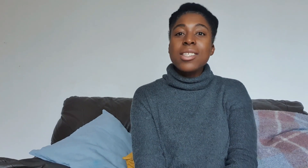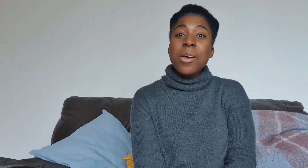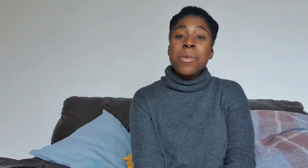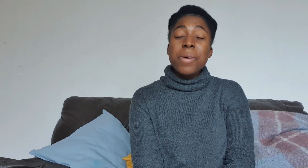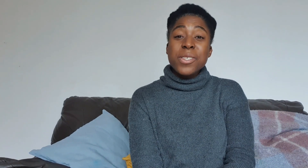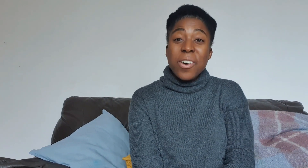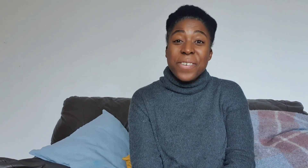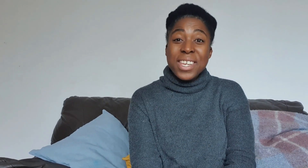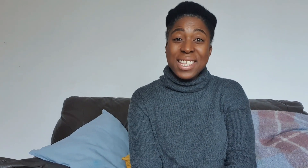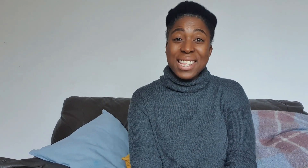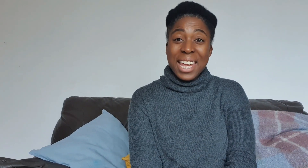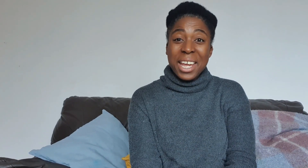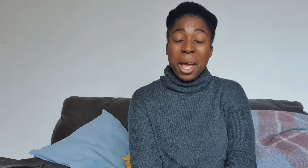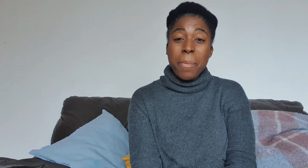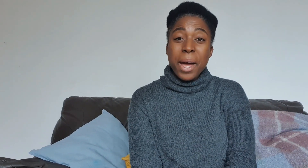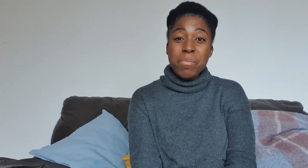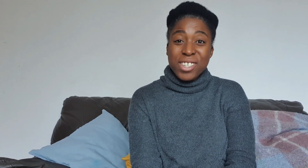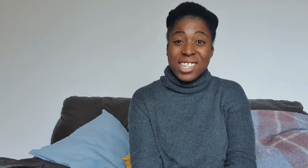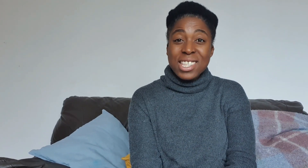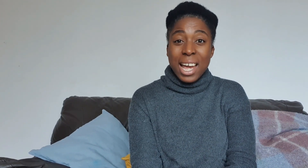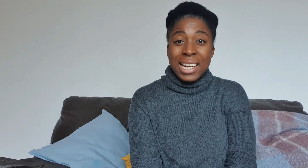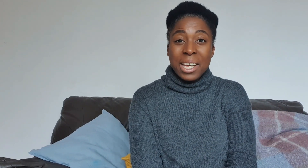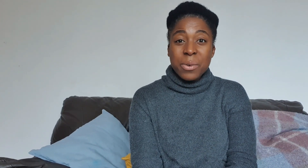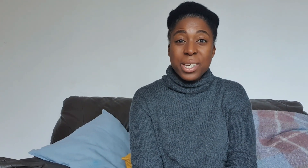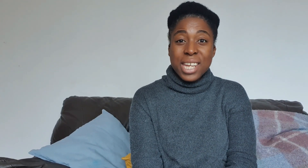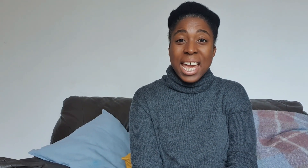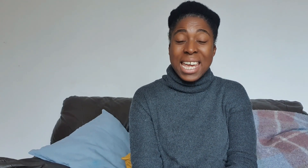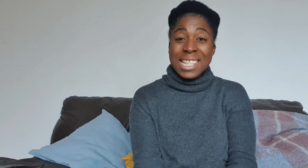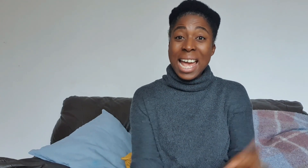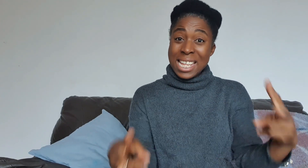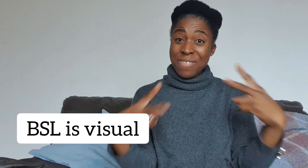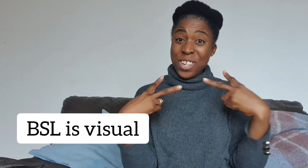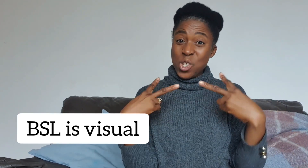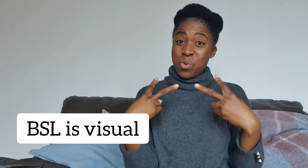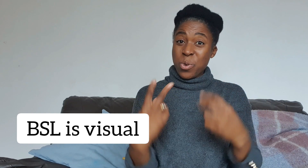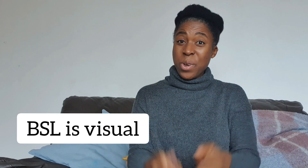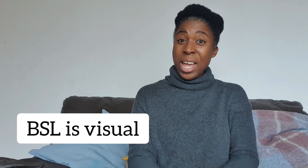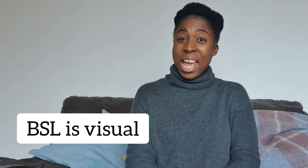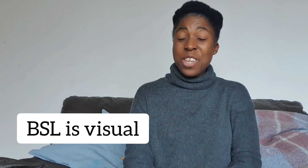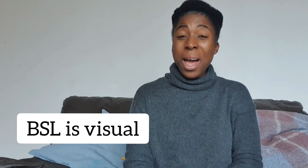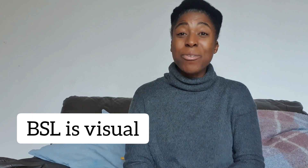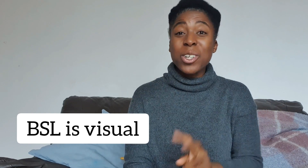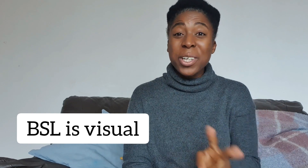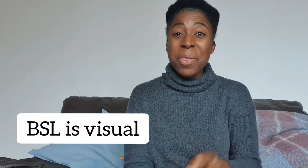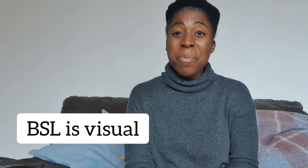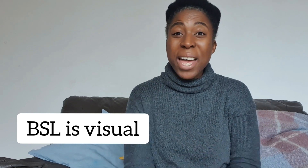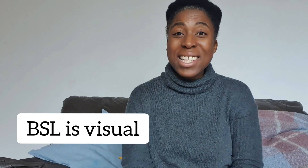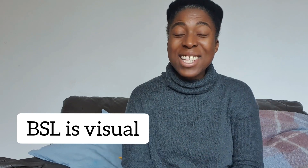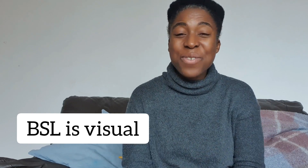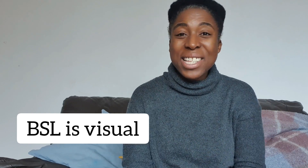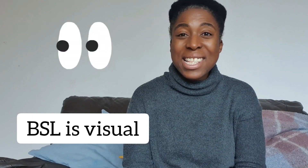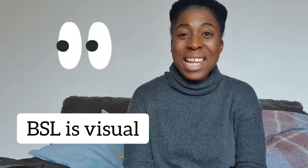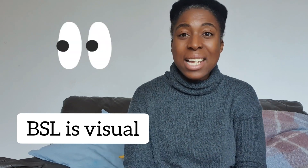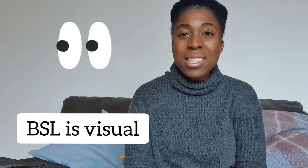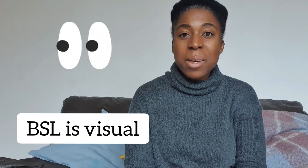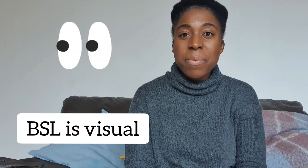the most obvious thing about British Sign Language is that it's visual. You have to look at the person to understand them,